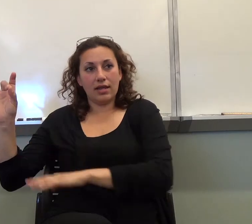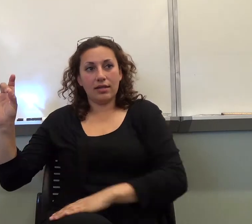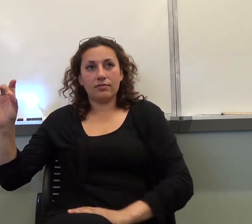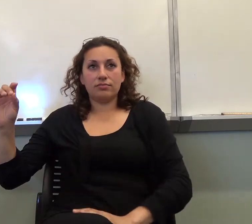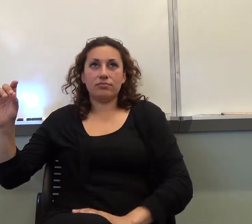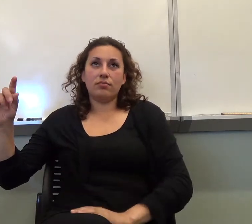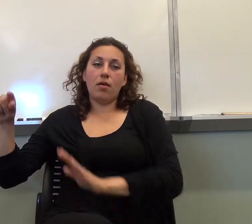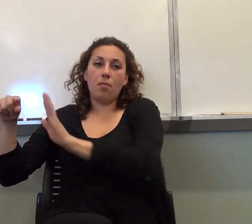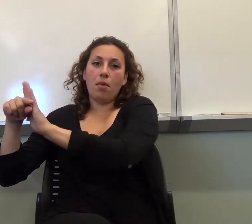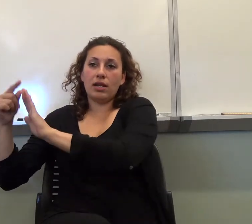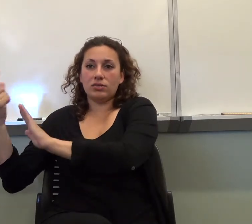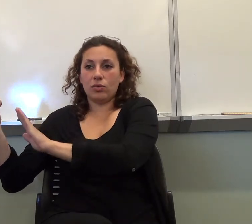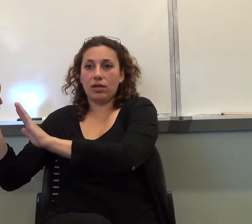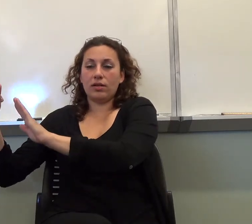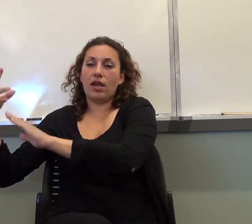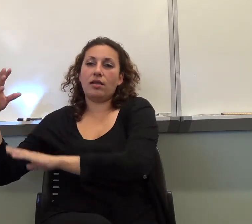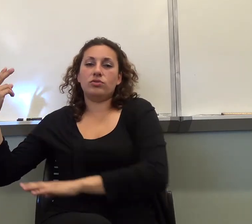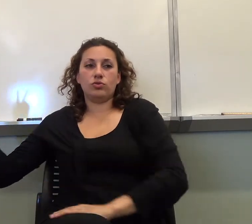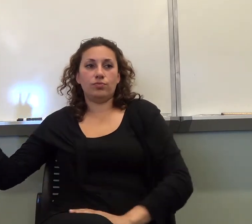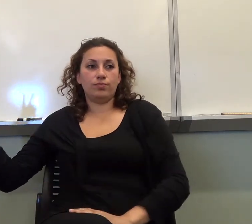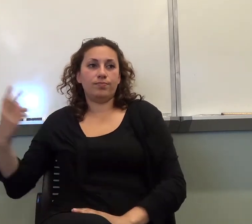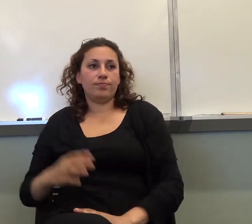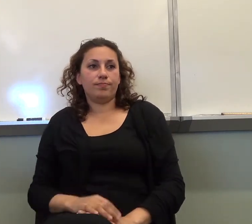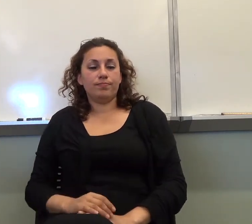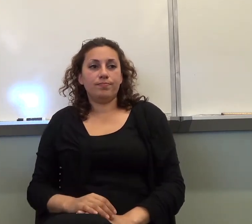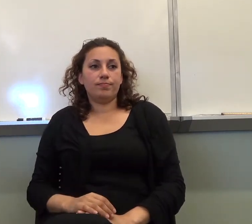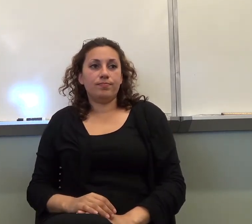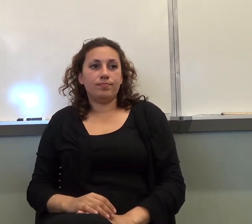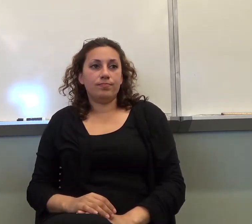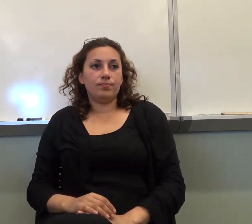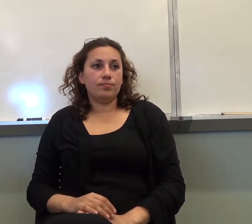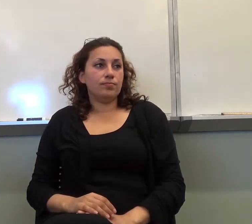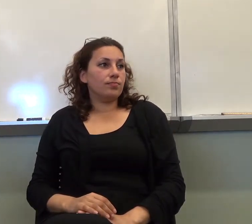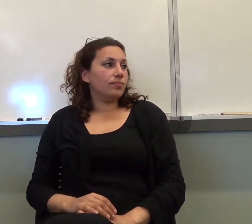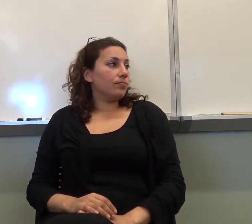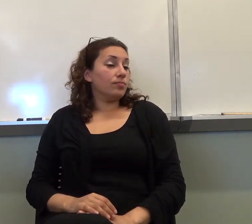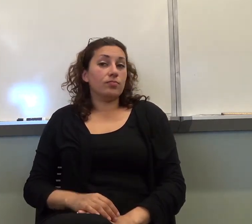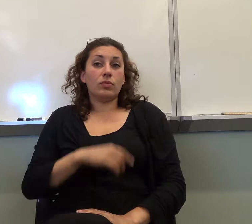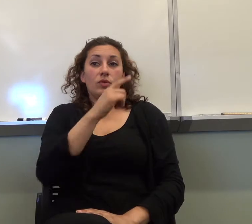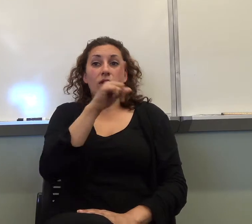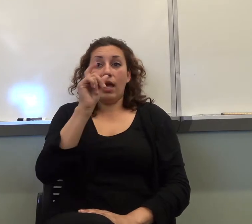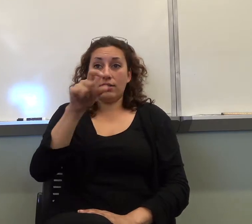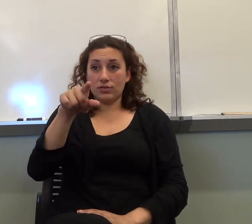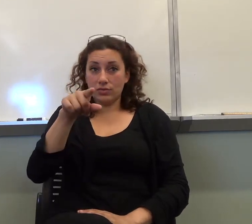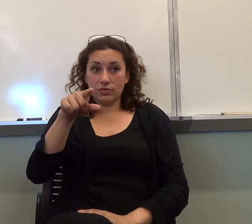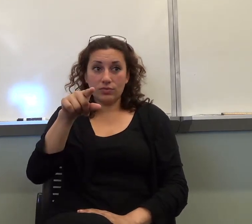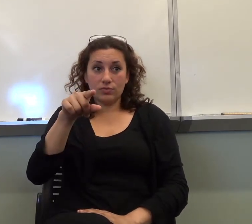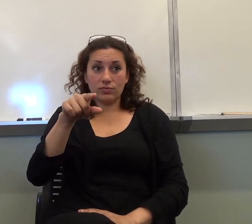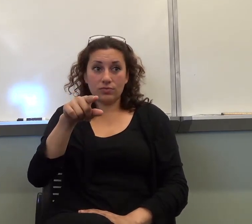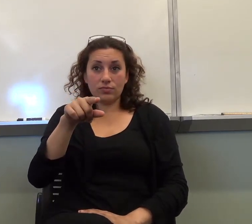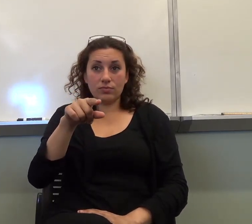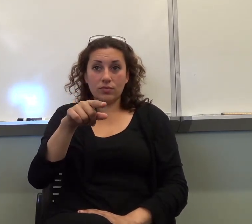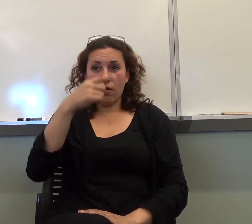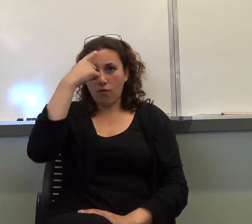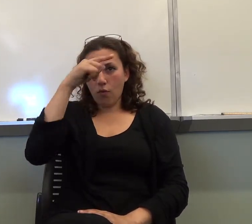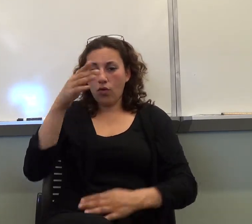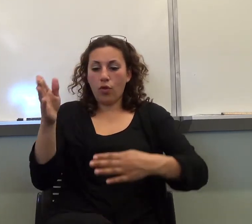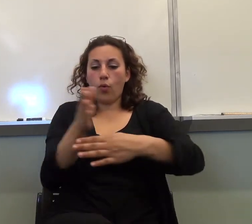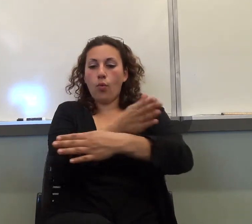-1 and 2. And what they're asking us for is the range of these low